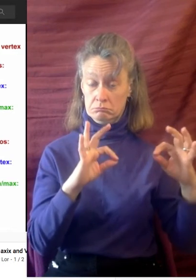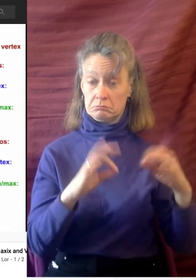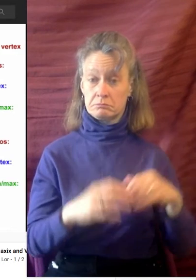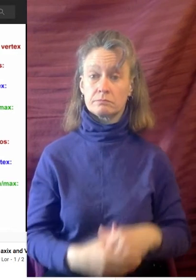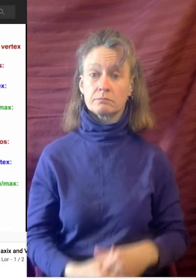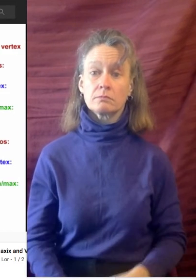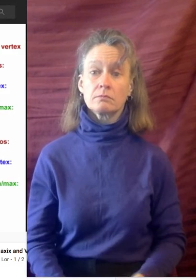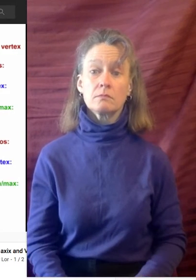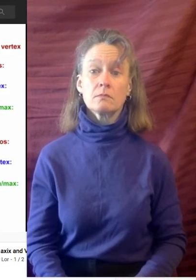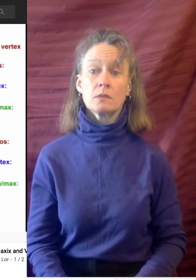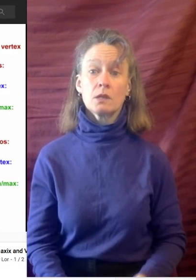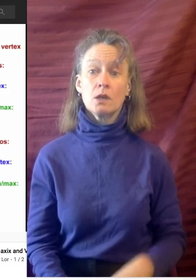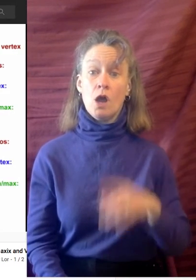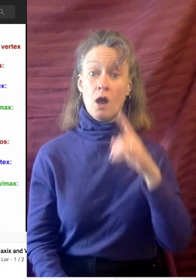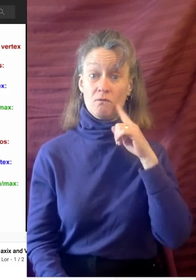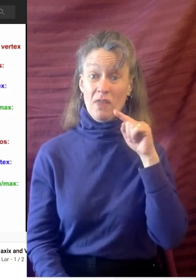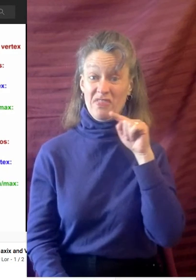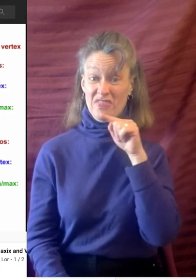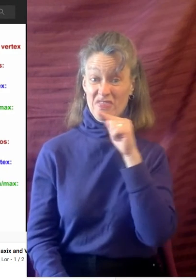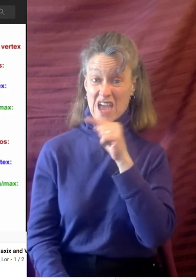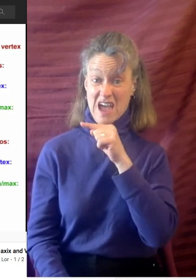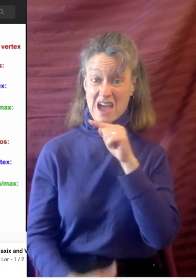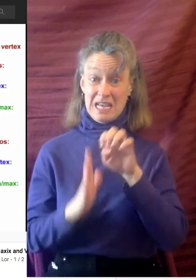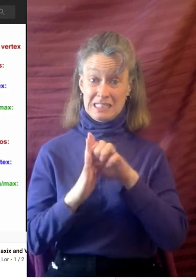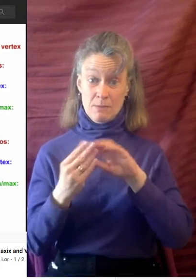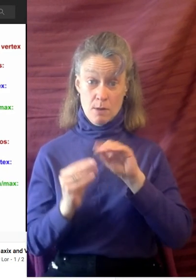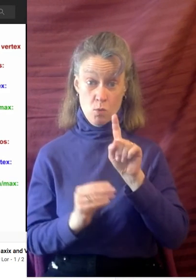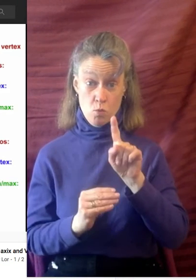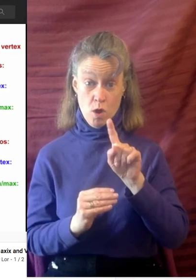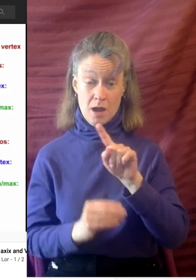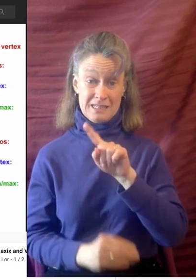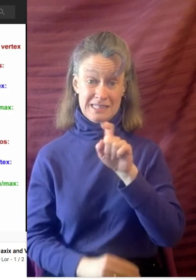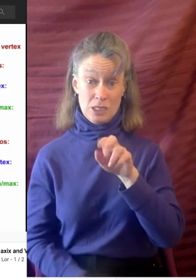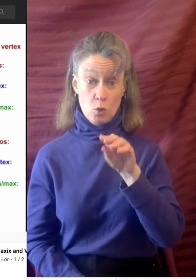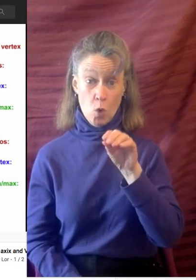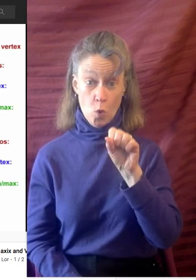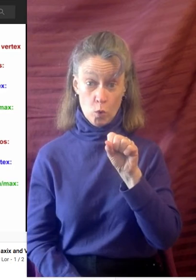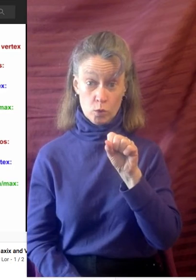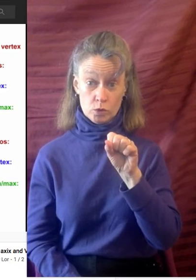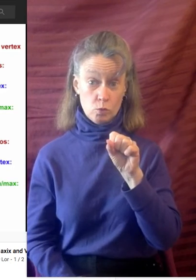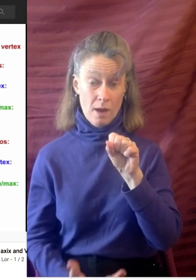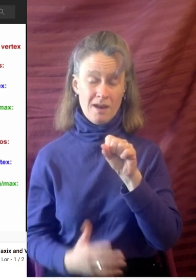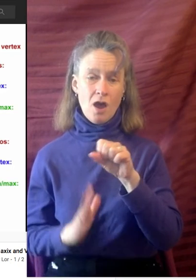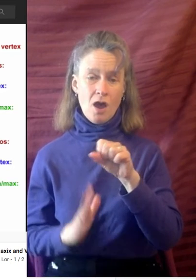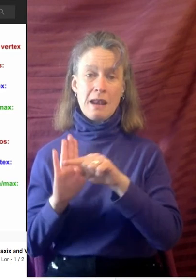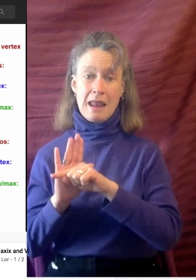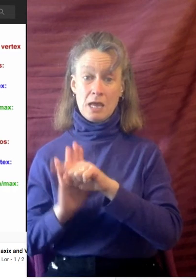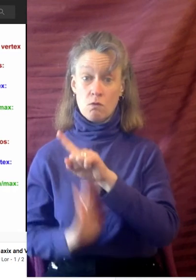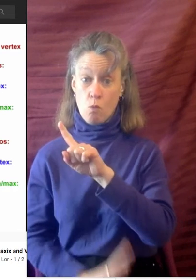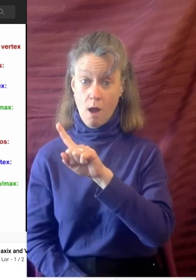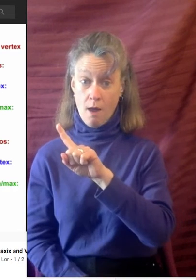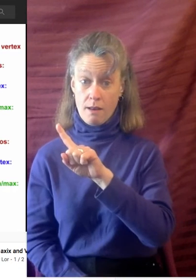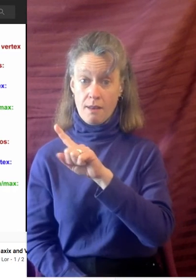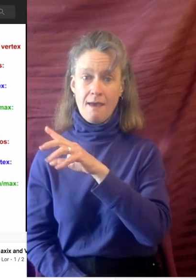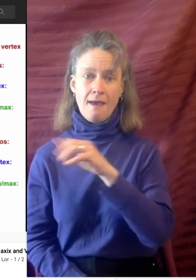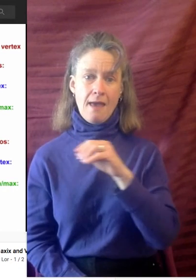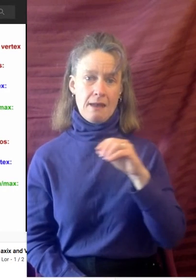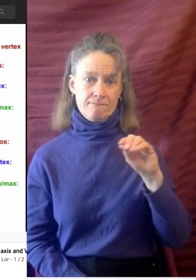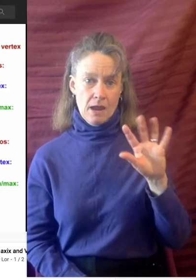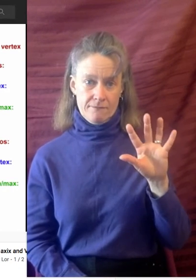So for the zeros for this parabola will be -1 and 5.